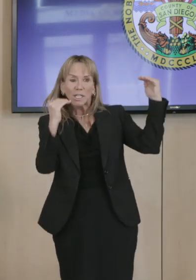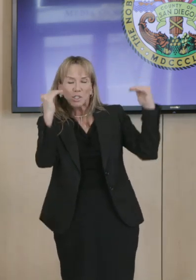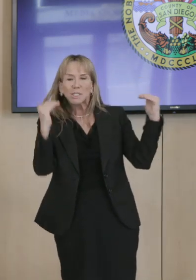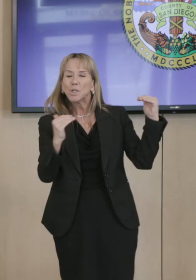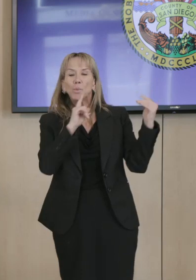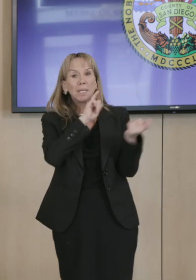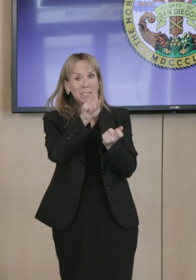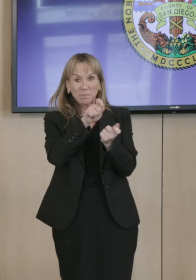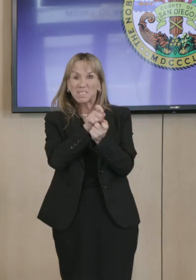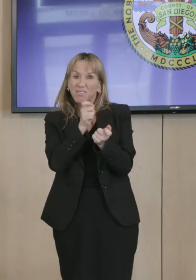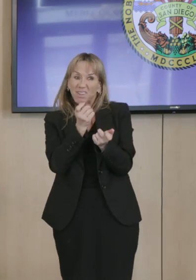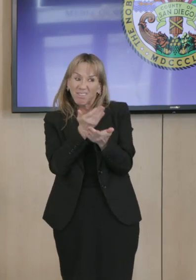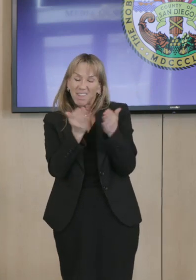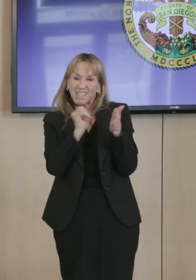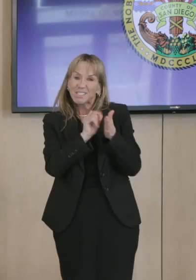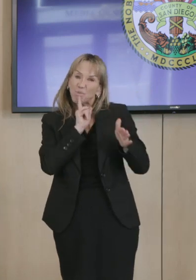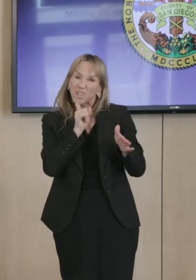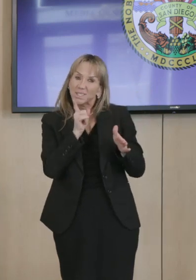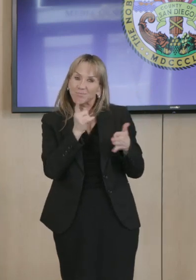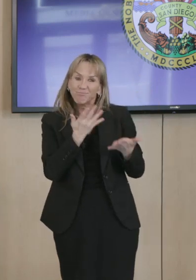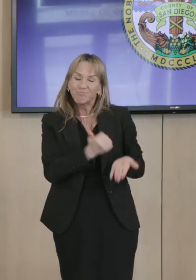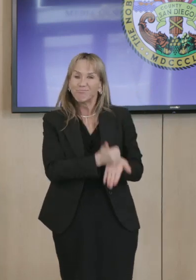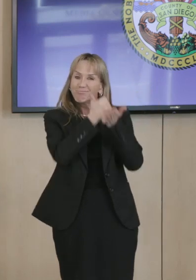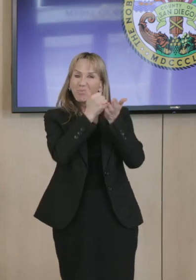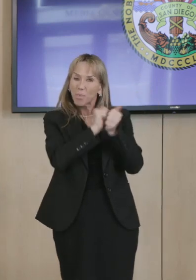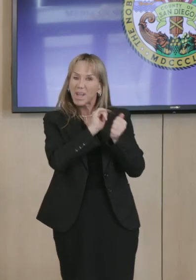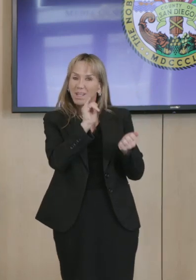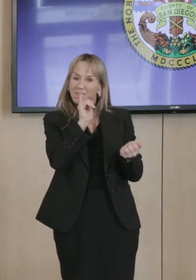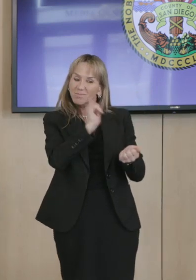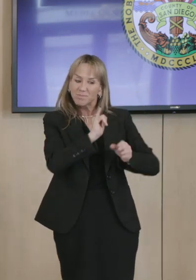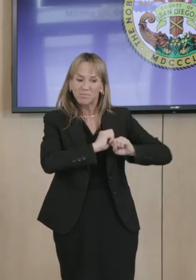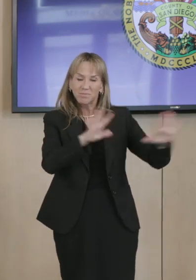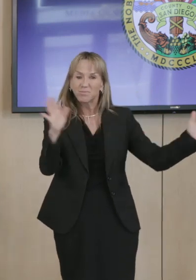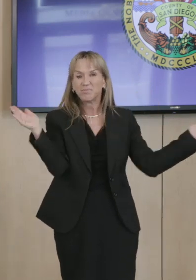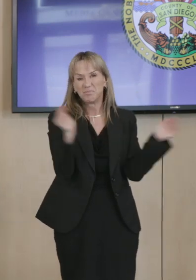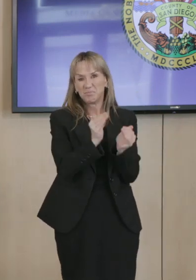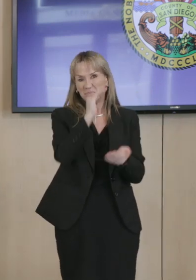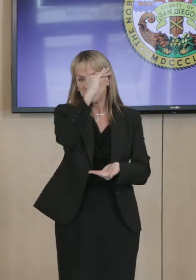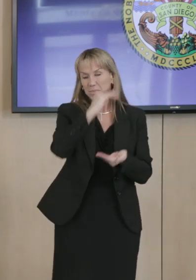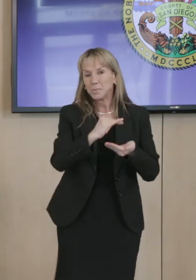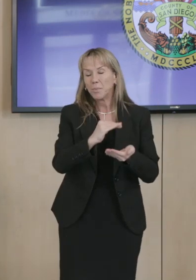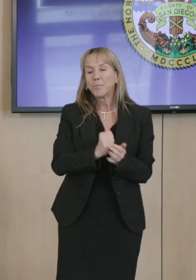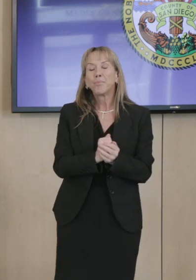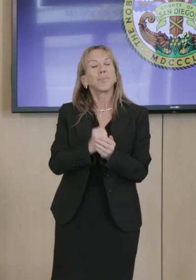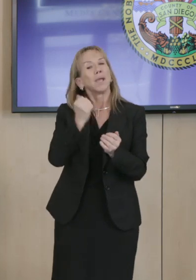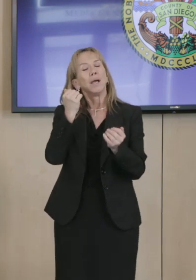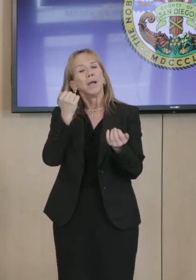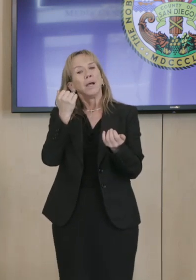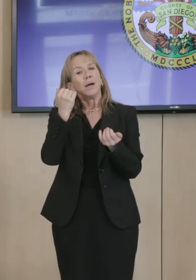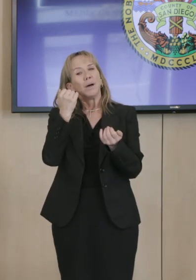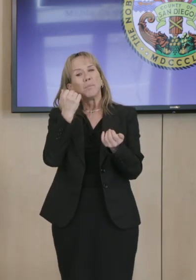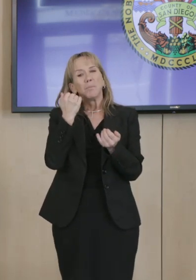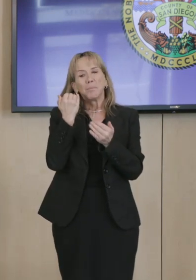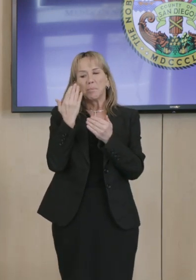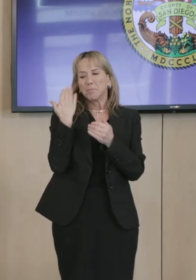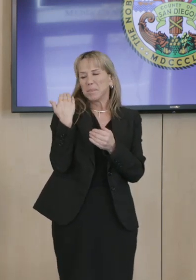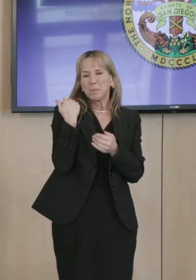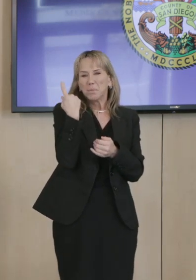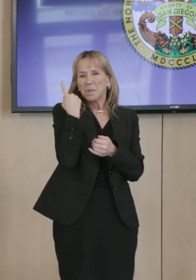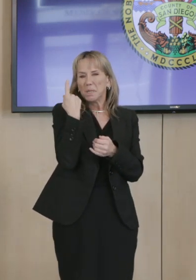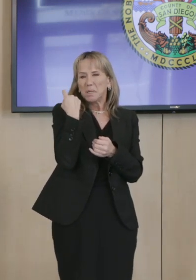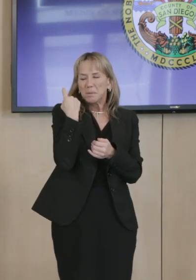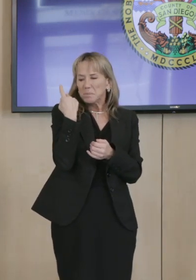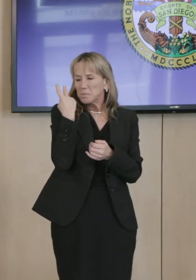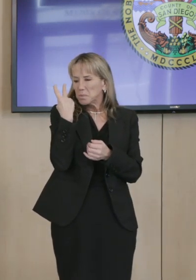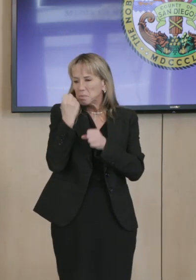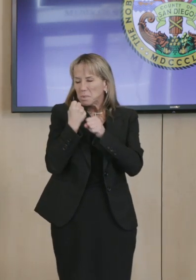that work on infection control with the facilities. In the last couple of years, we've seen tremendous